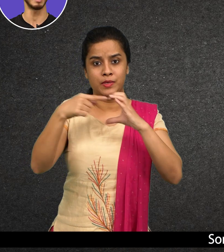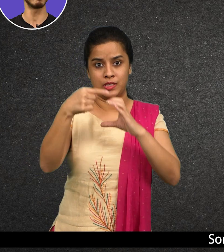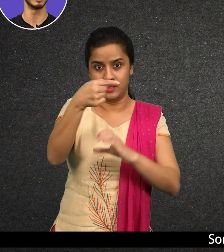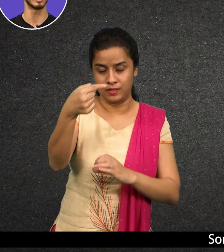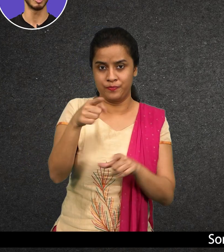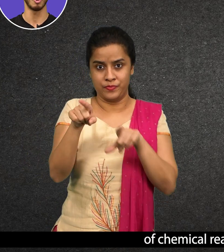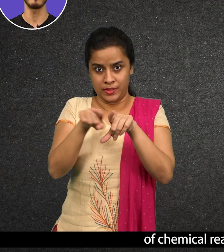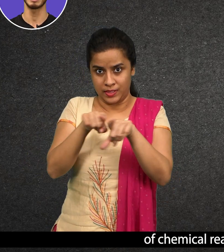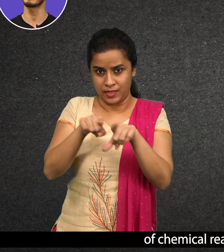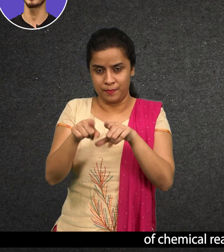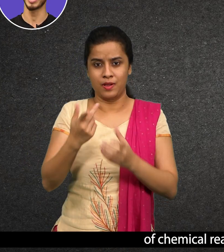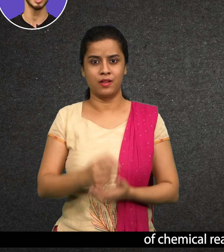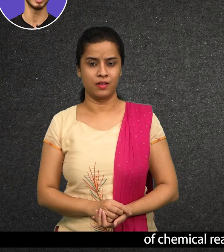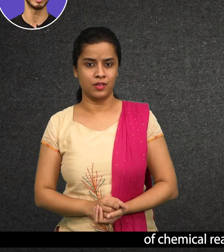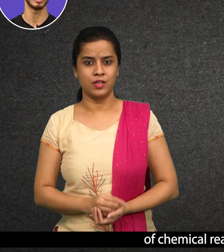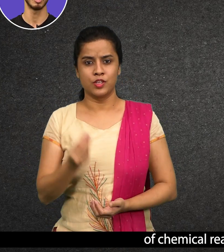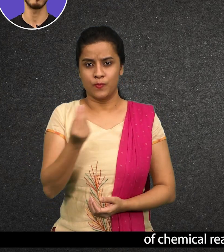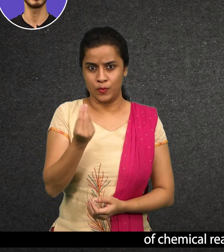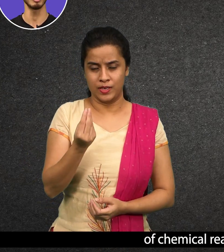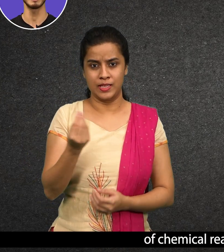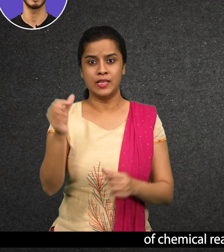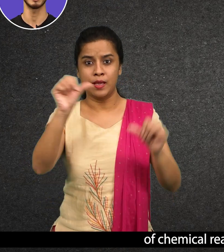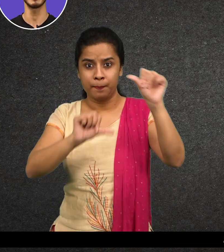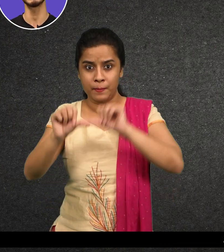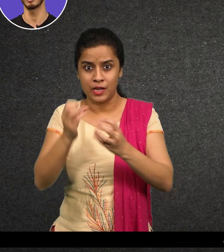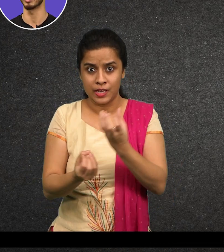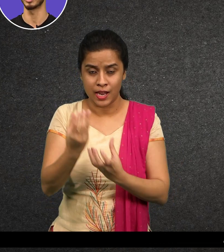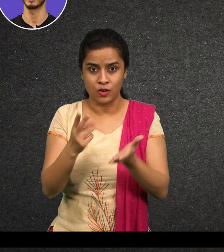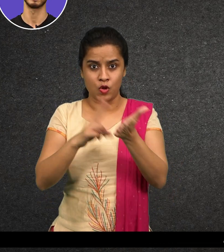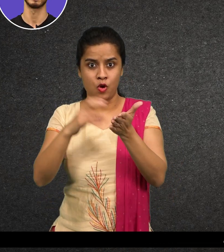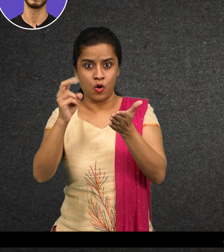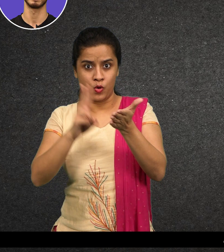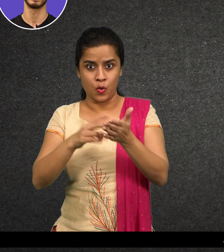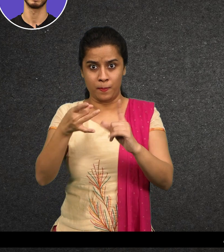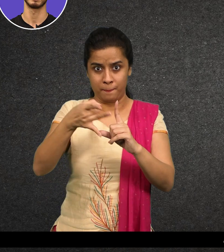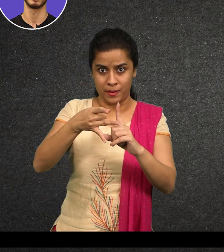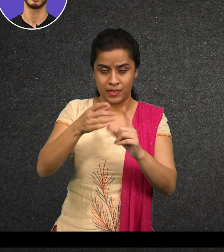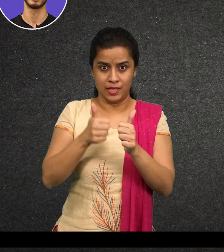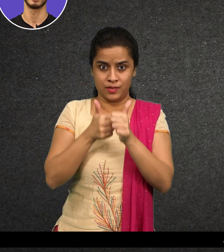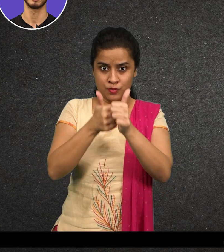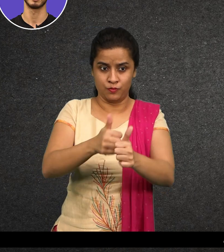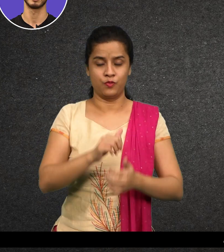Some examples of chemical reactions of non-metals are as follows.